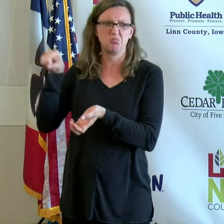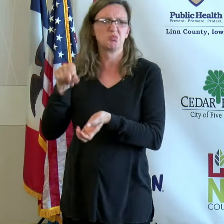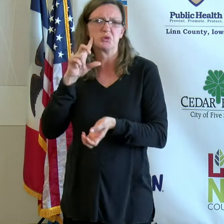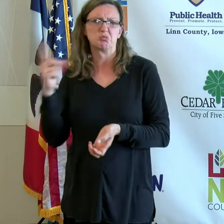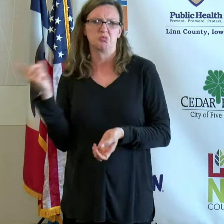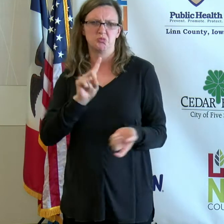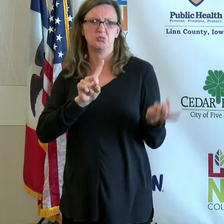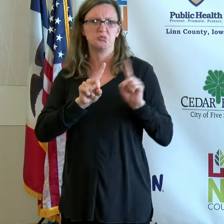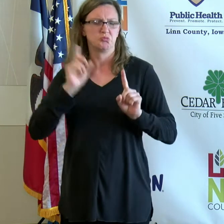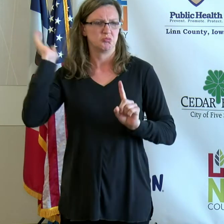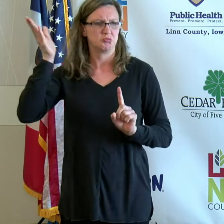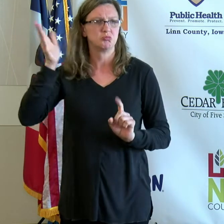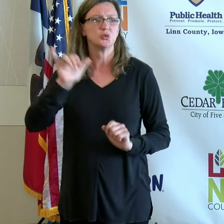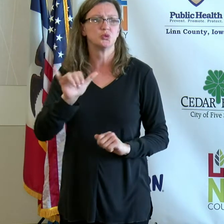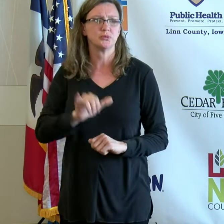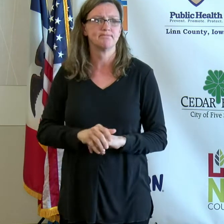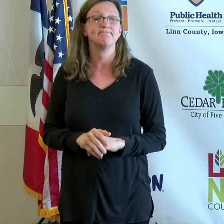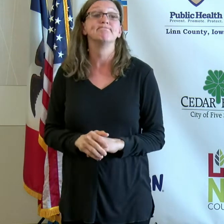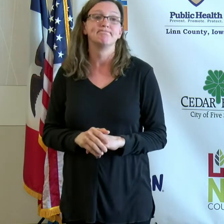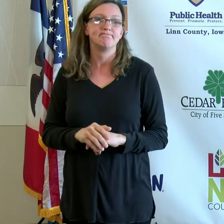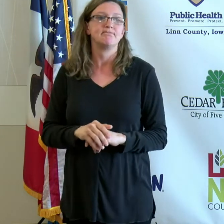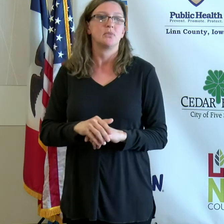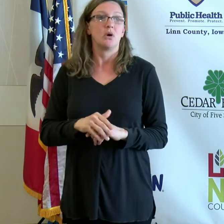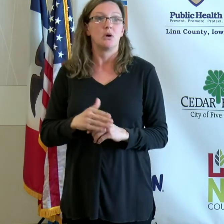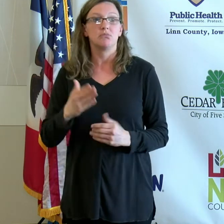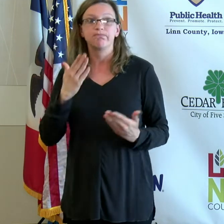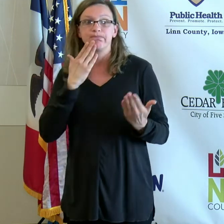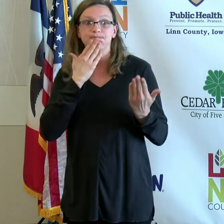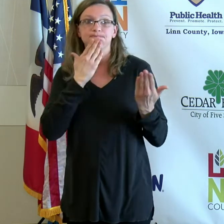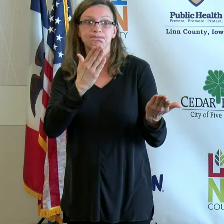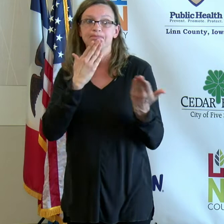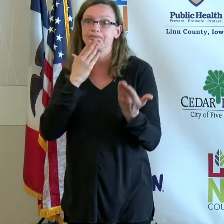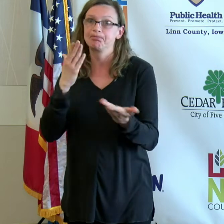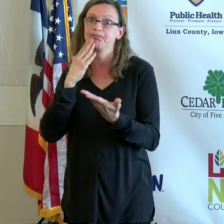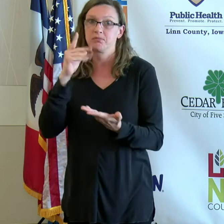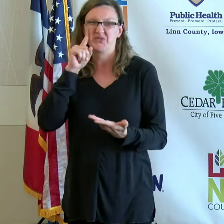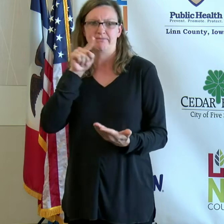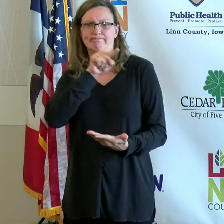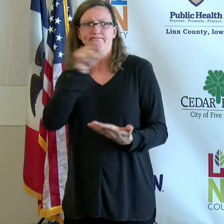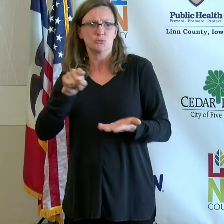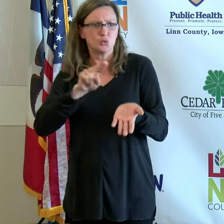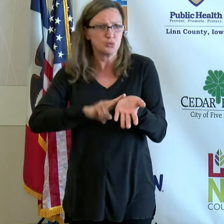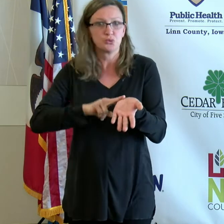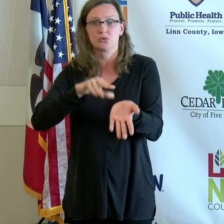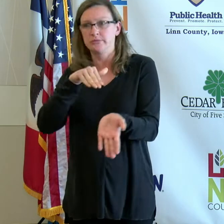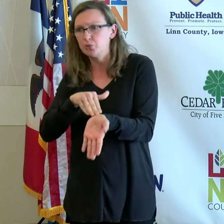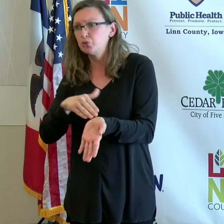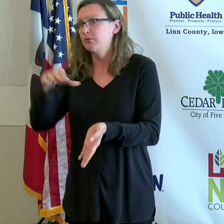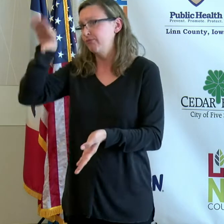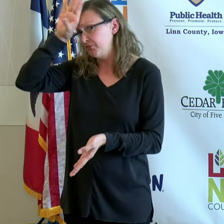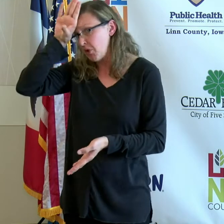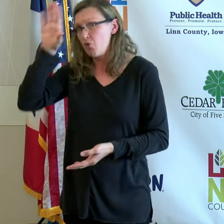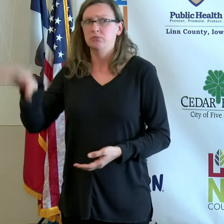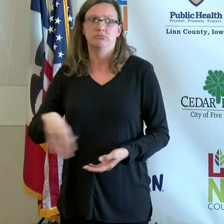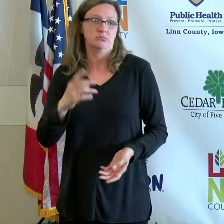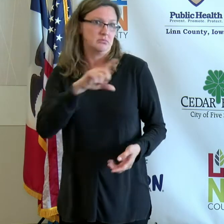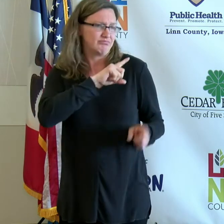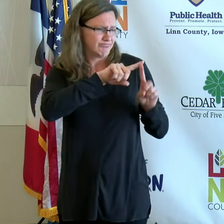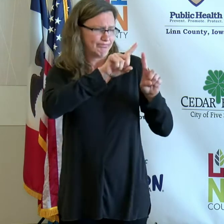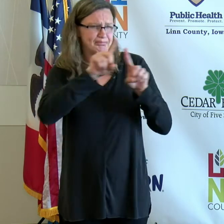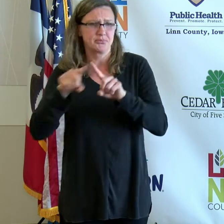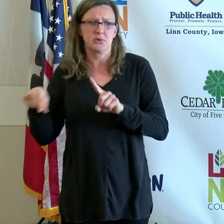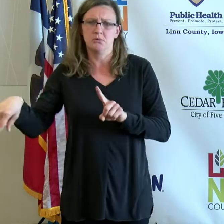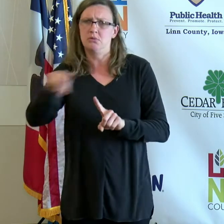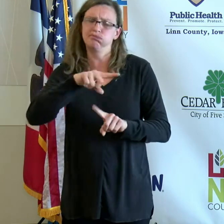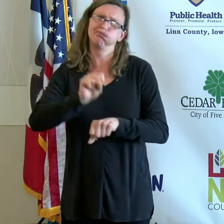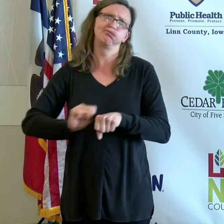and our first responders who really are on the front lines of this pandemic. They're putting their health in jeopardy to protect